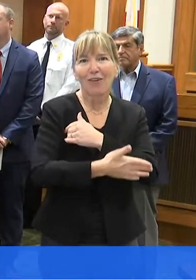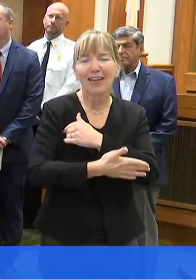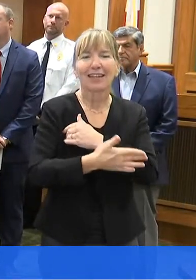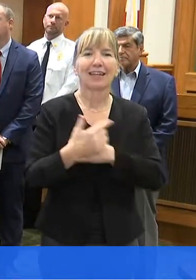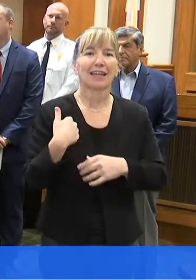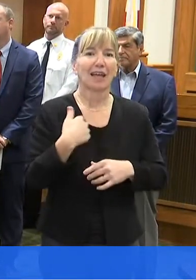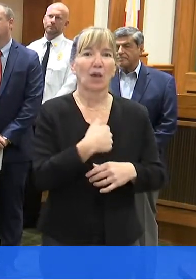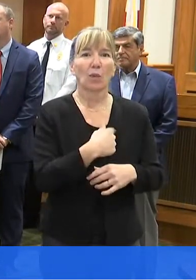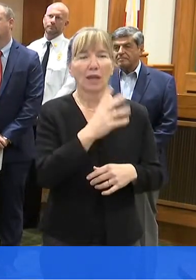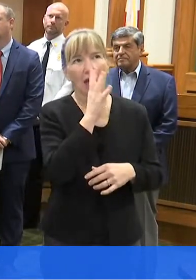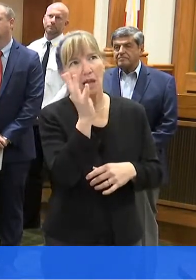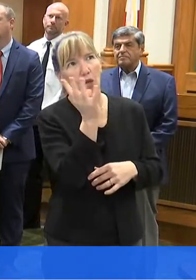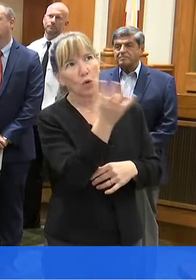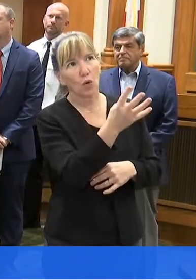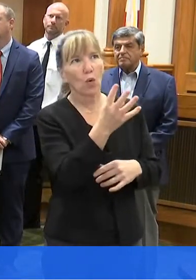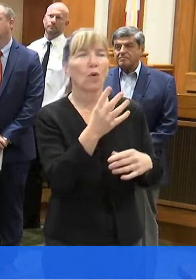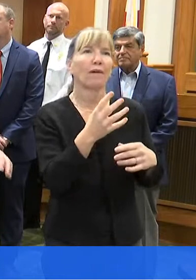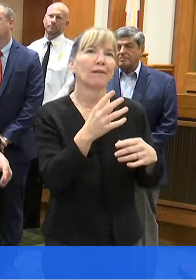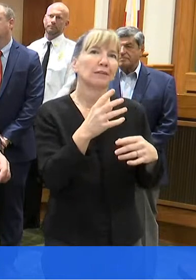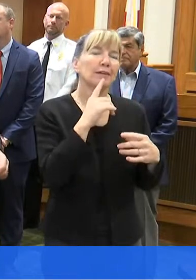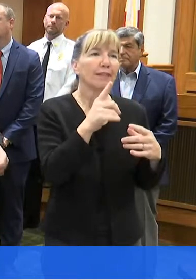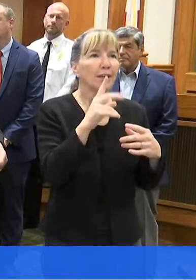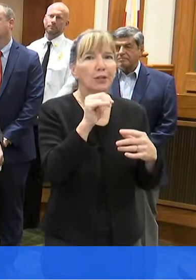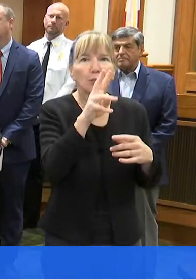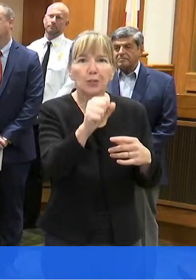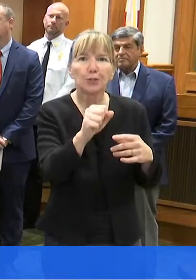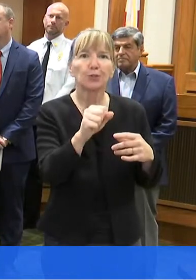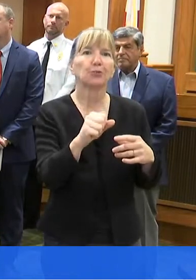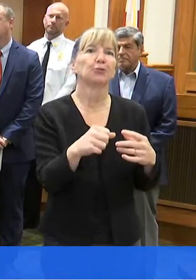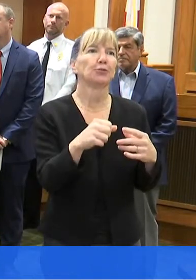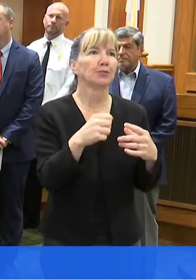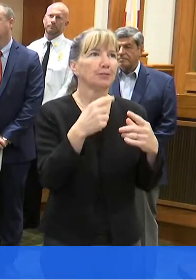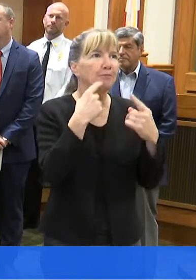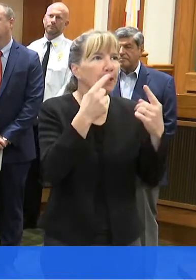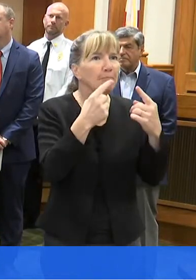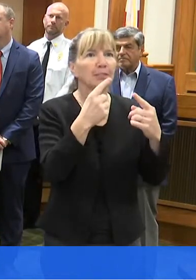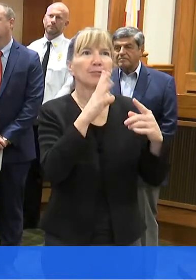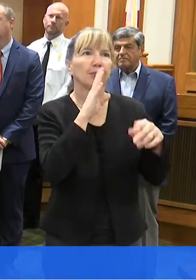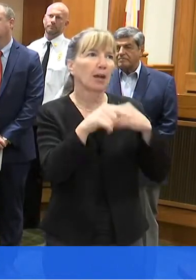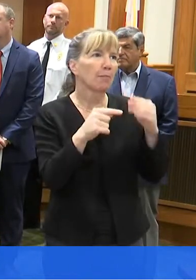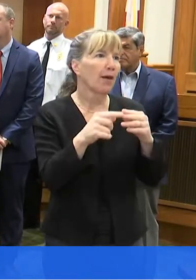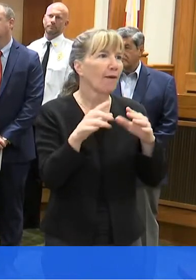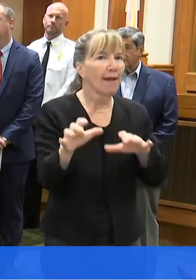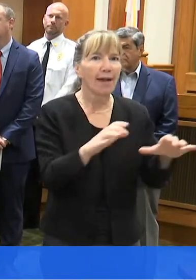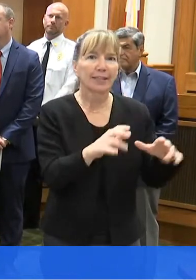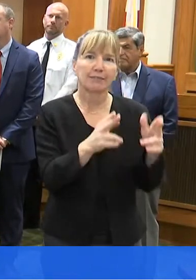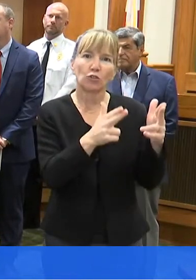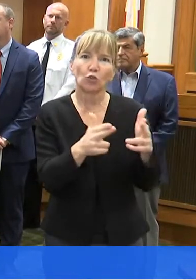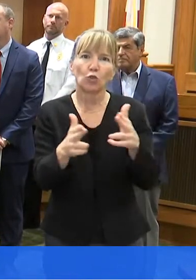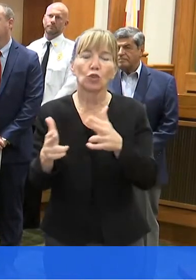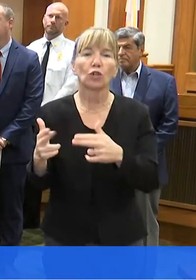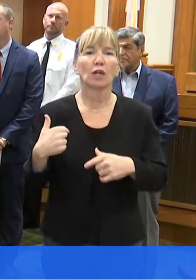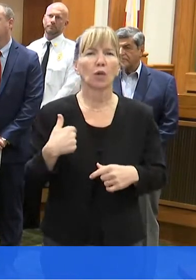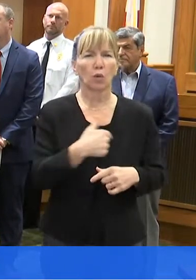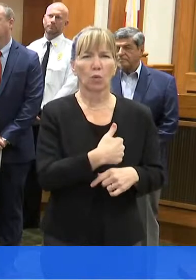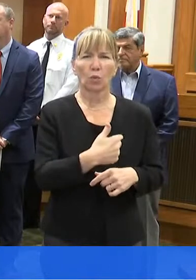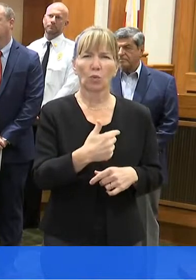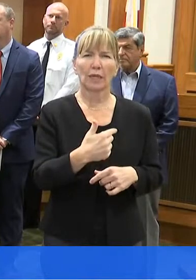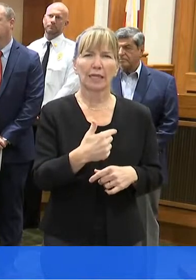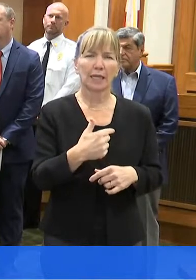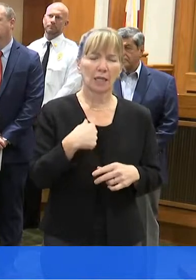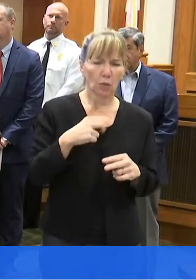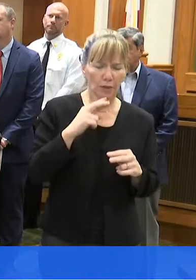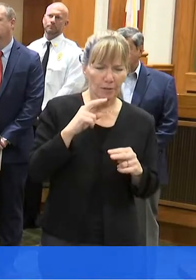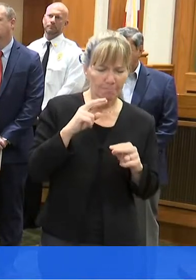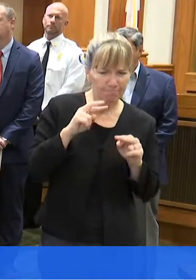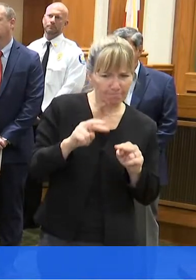the headlines, like we said, with active shooters in schools. Is this something that we really have been kind of keeping an eye on? We kind of knew that we had to get to